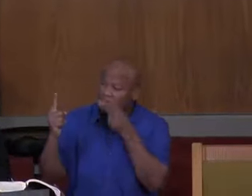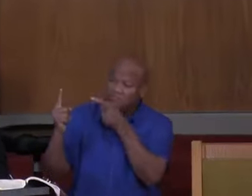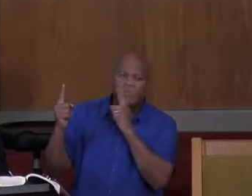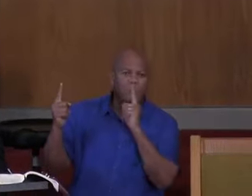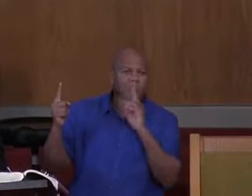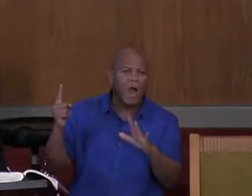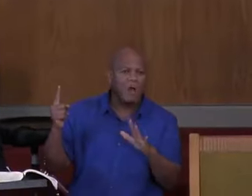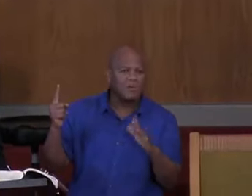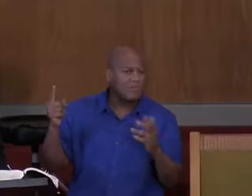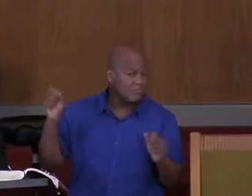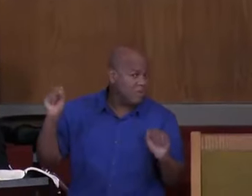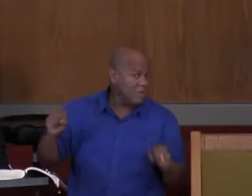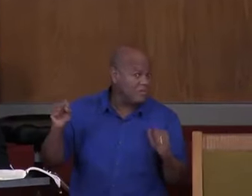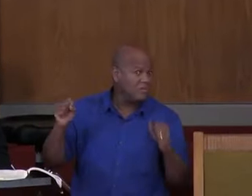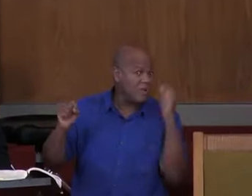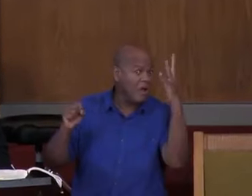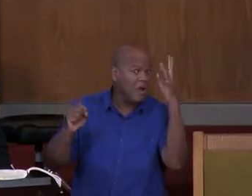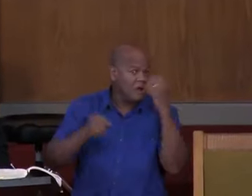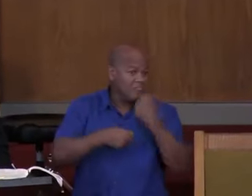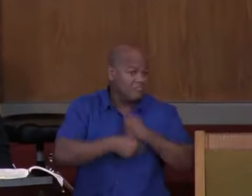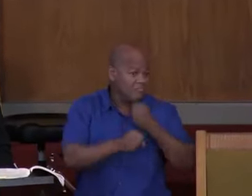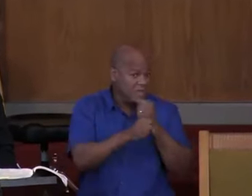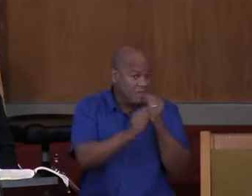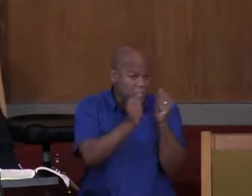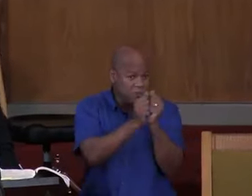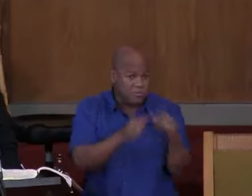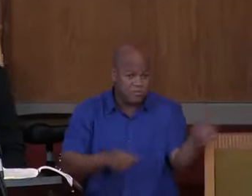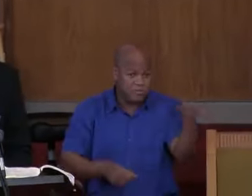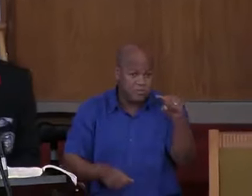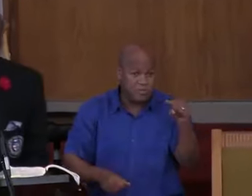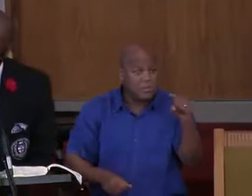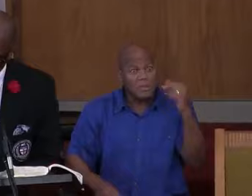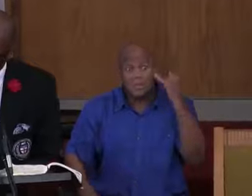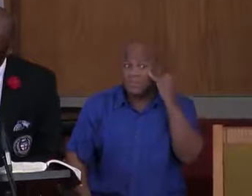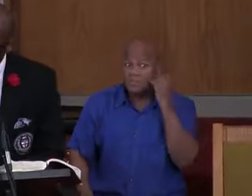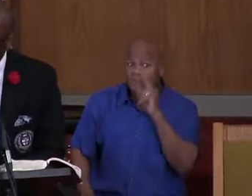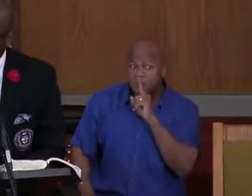promise that God has made to you. If so,